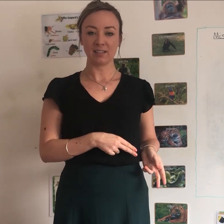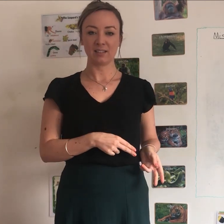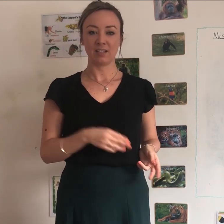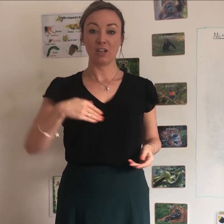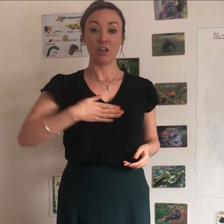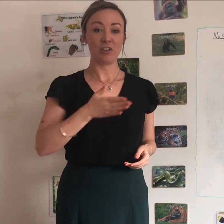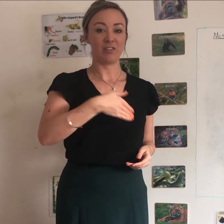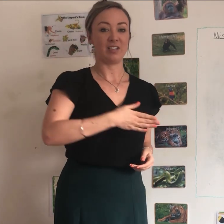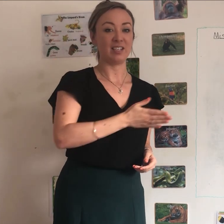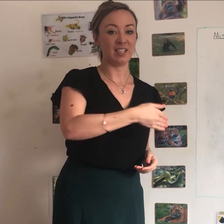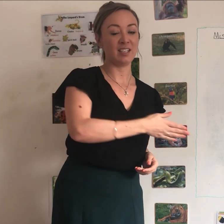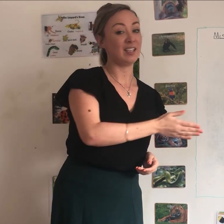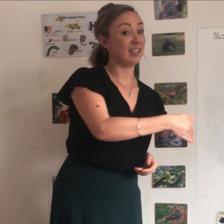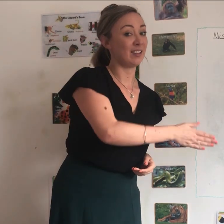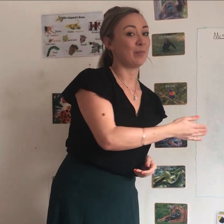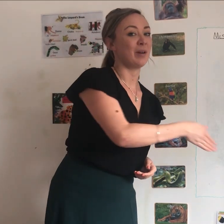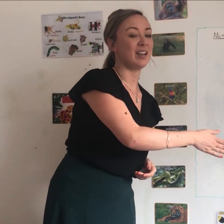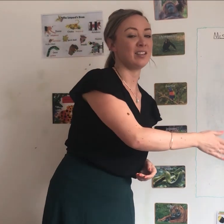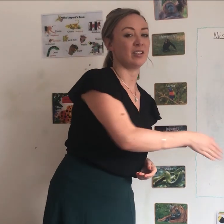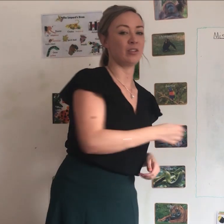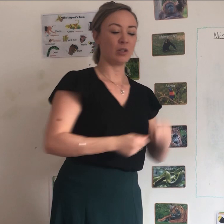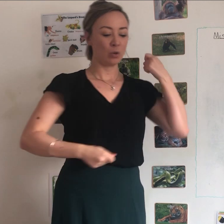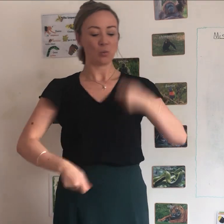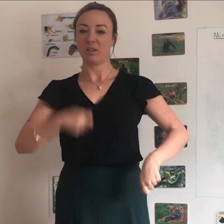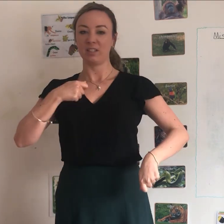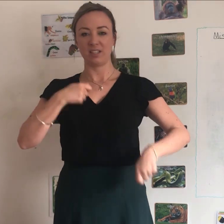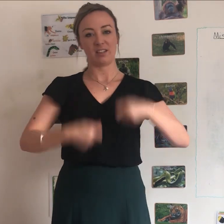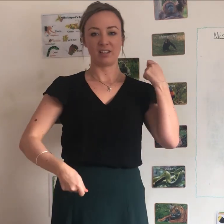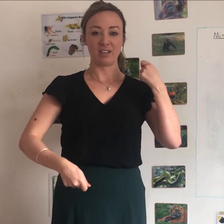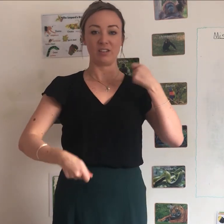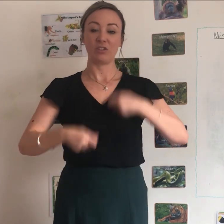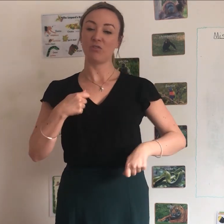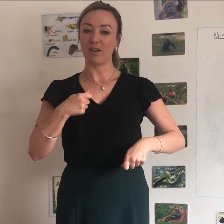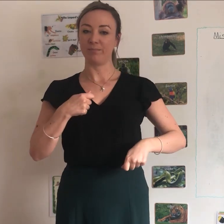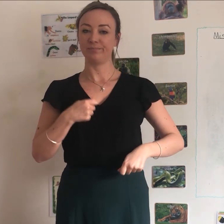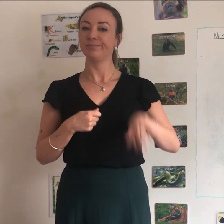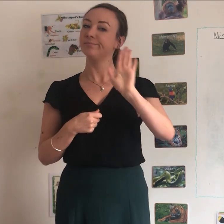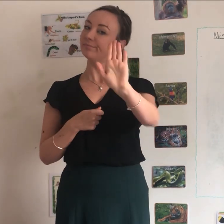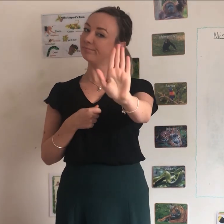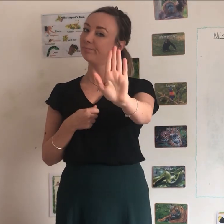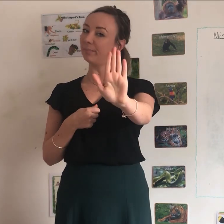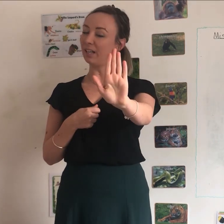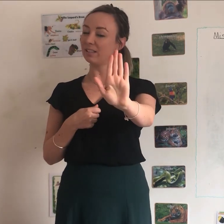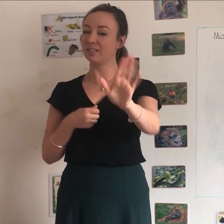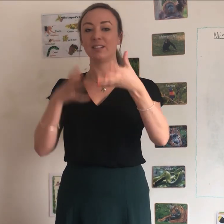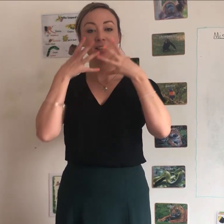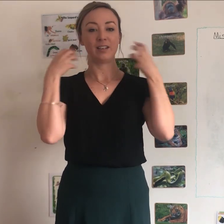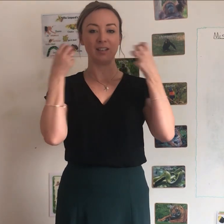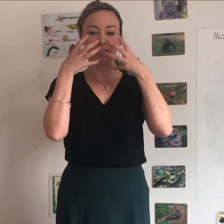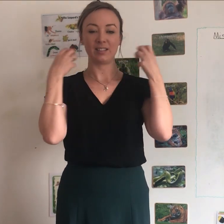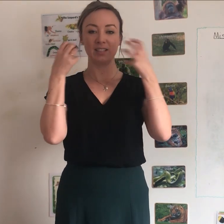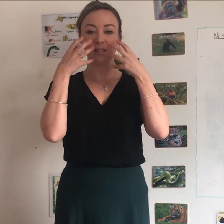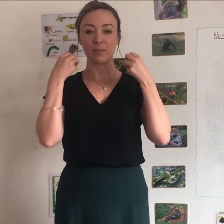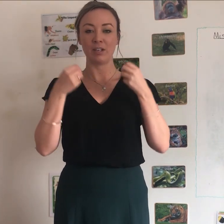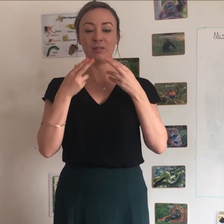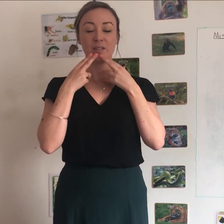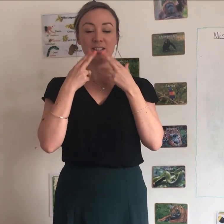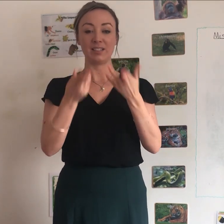Next, Onini the python wanted the drum, but Achi-Cheri